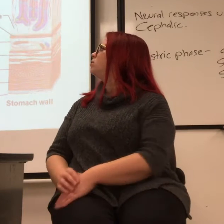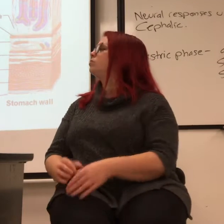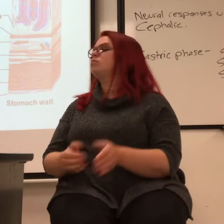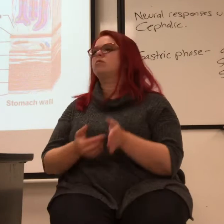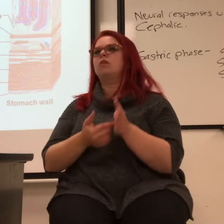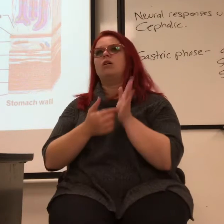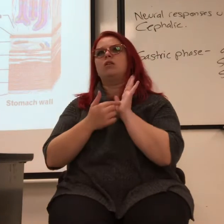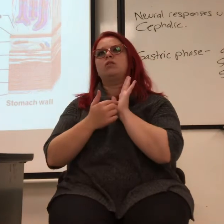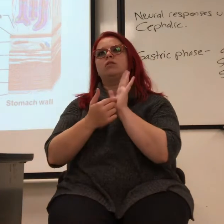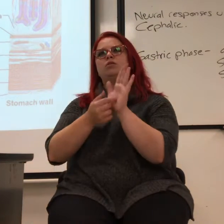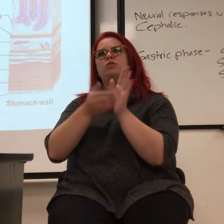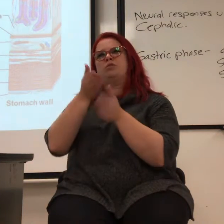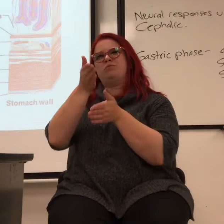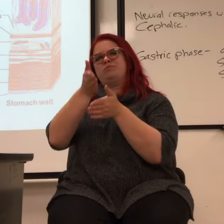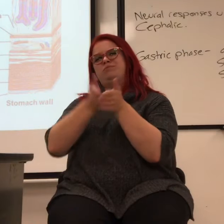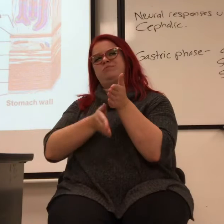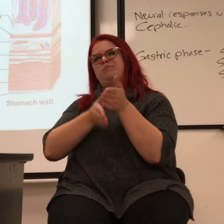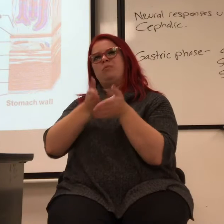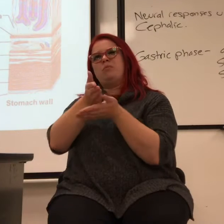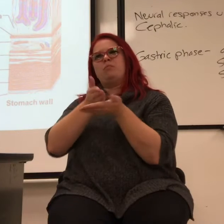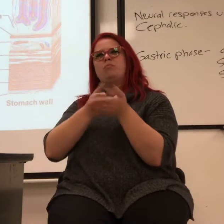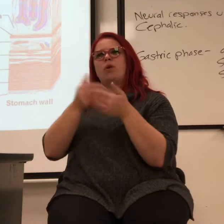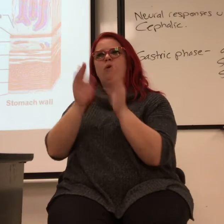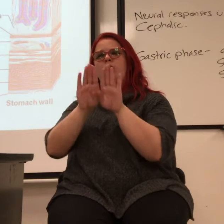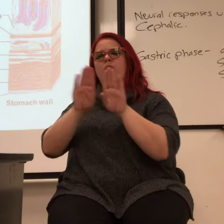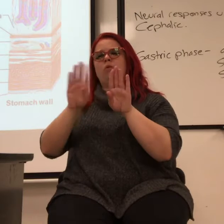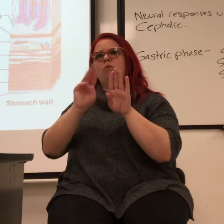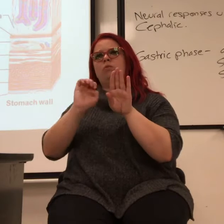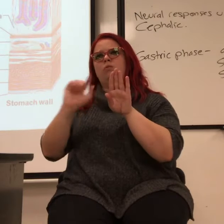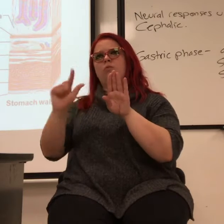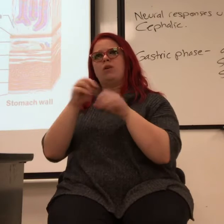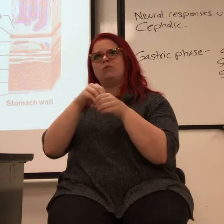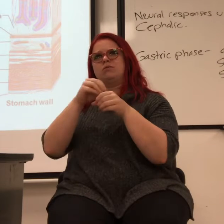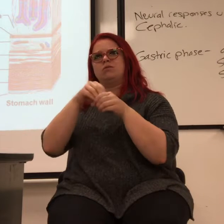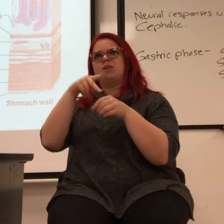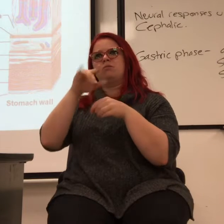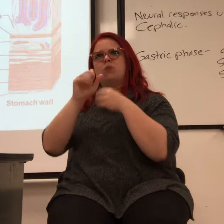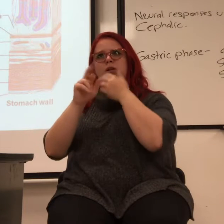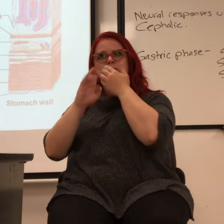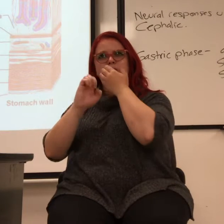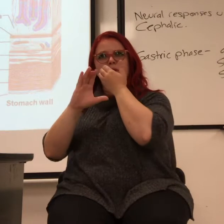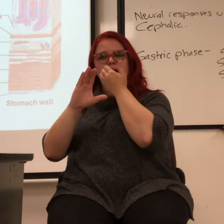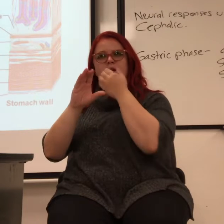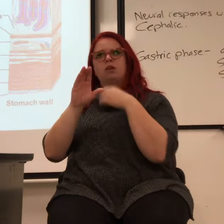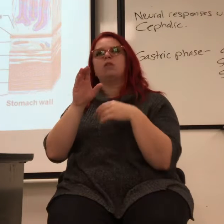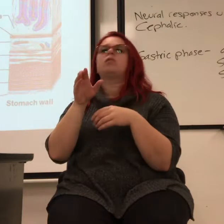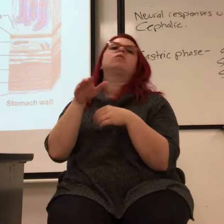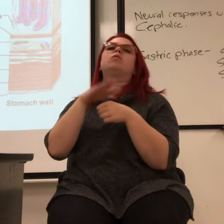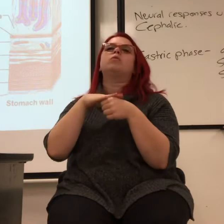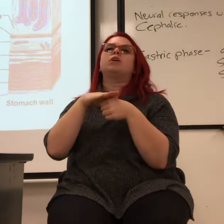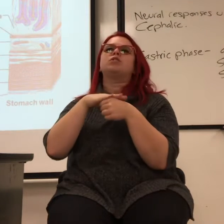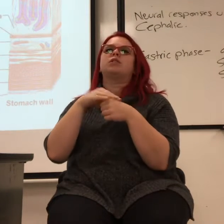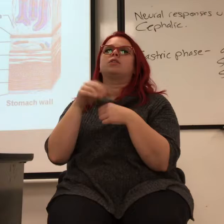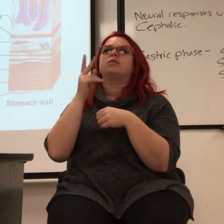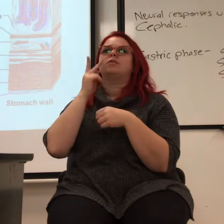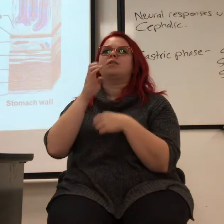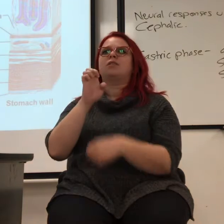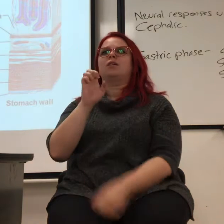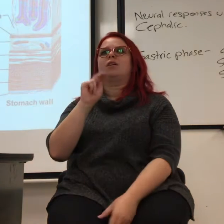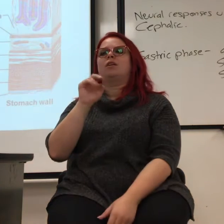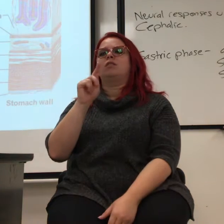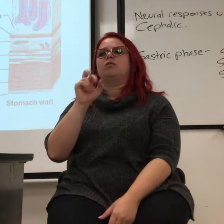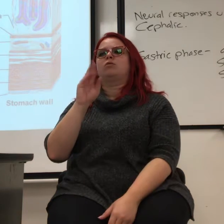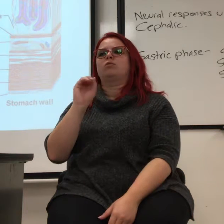of wall in the pyloric region, so we expect to see the enteroendocrine cells. What you see here is the